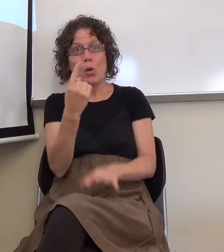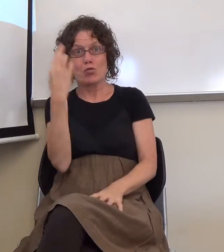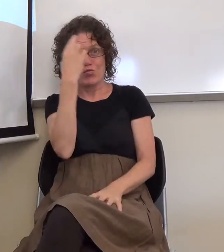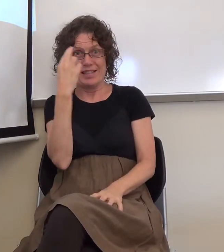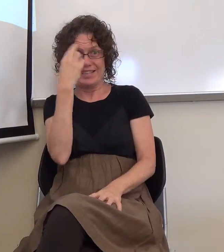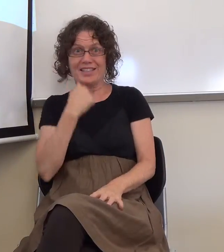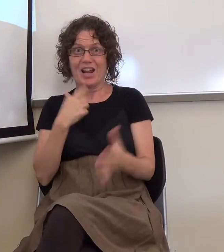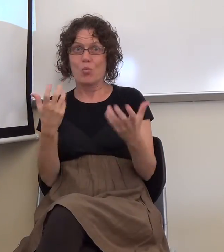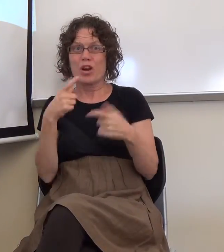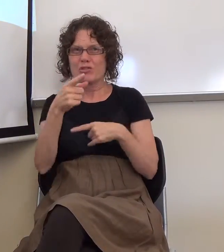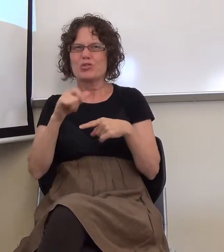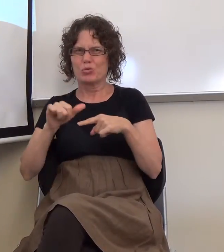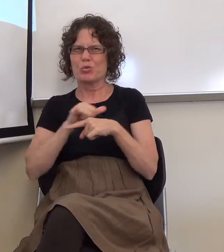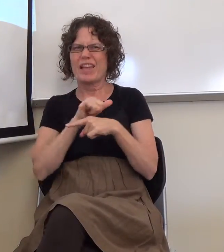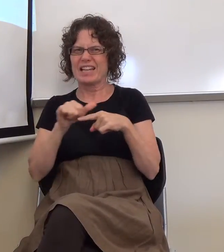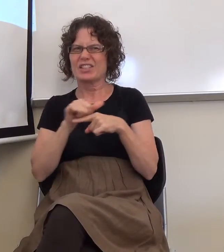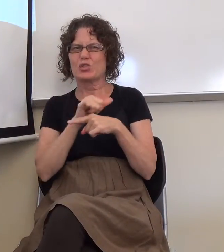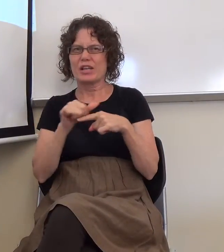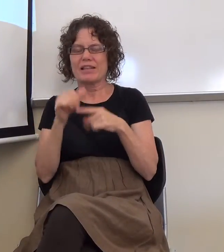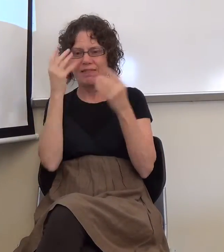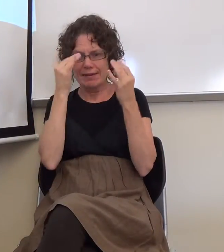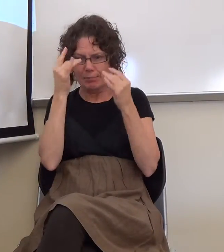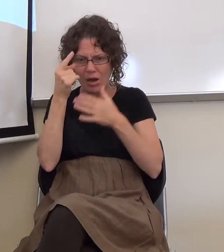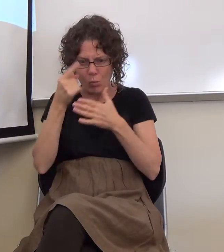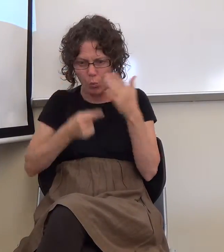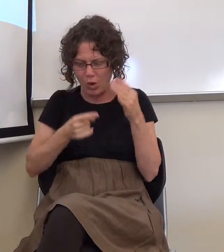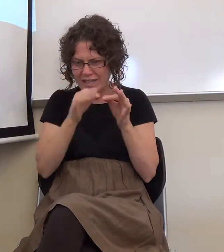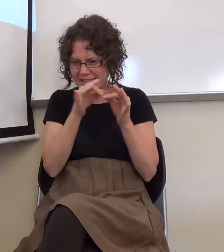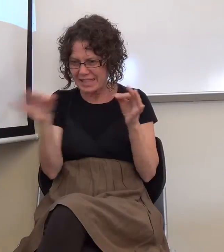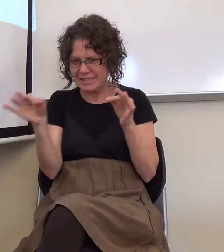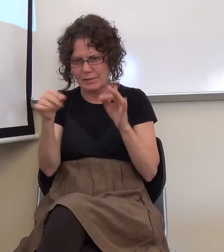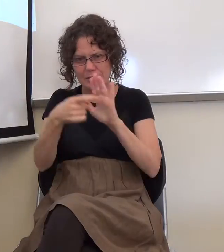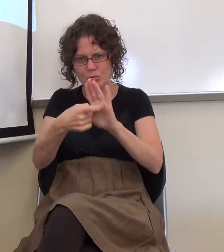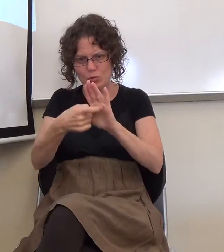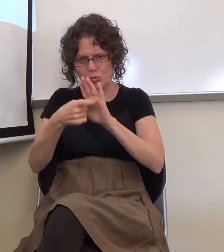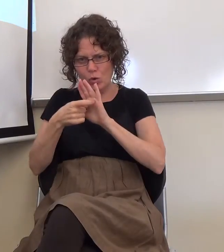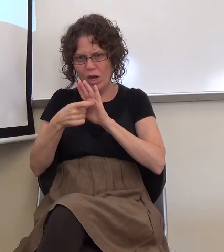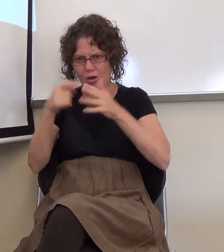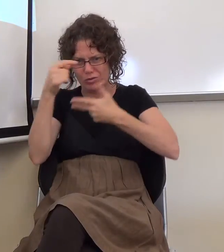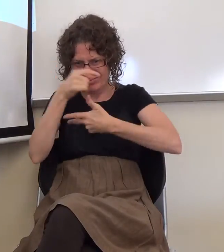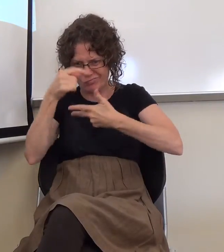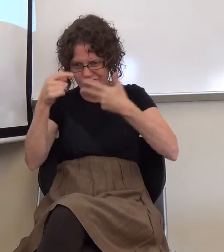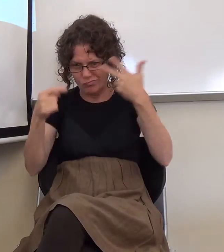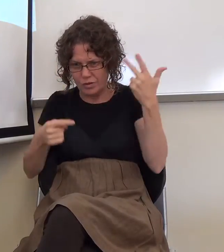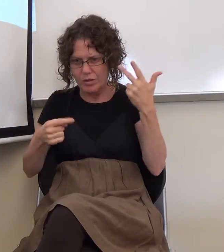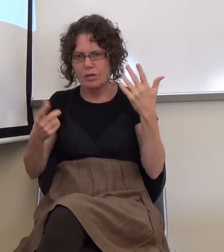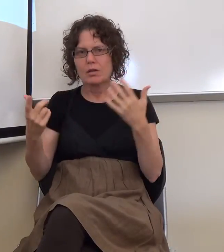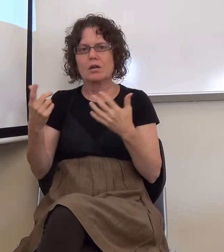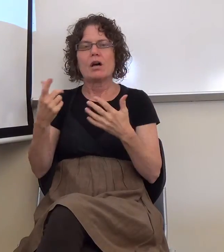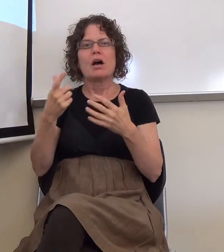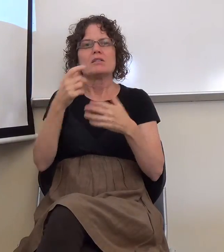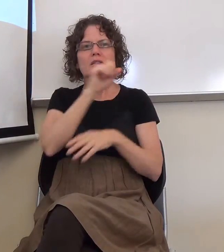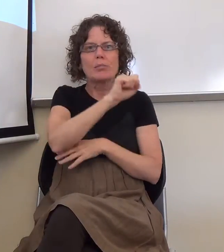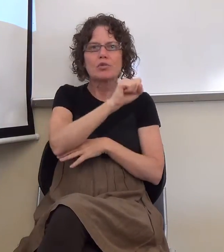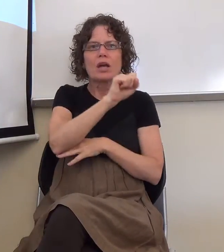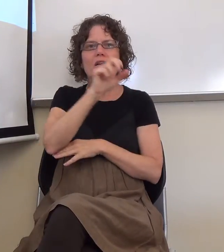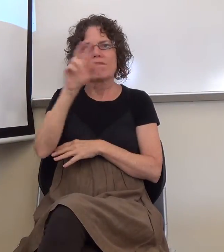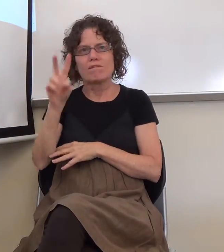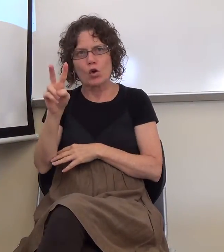that exercise, thinking about what a sentence needs to have, thinking in terms of subject, verb, and complete